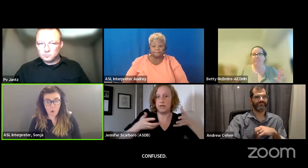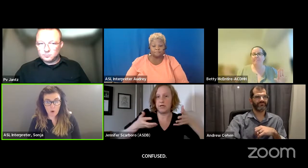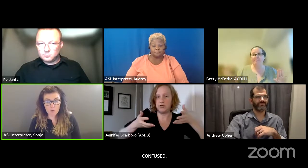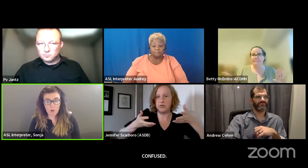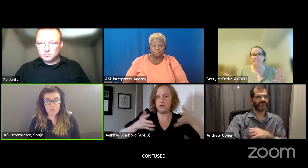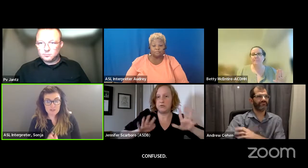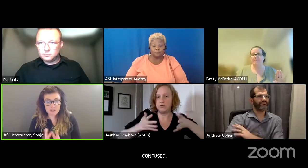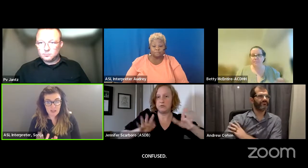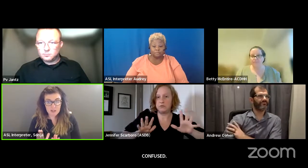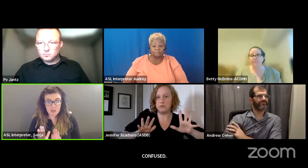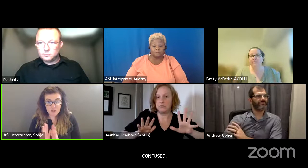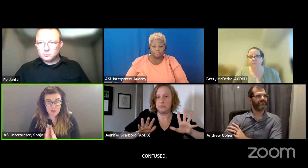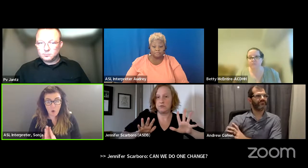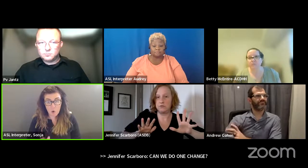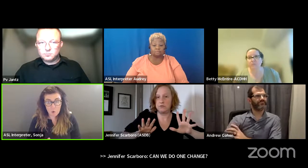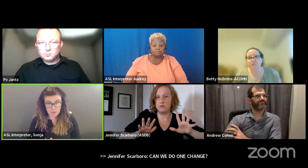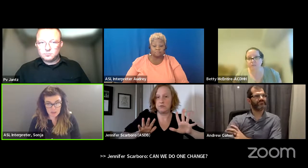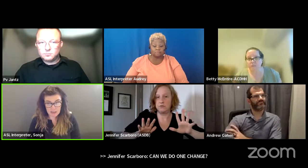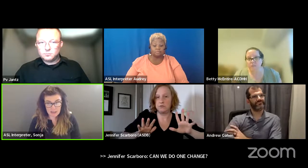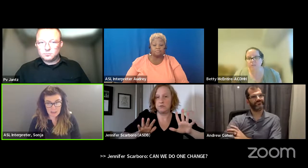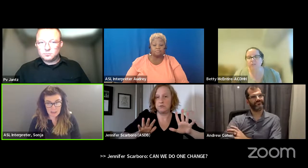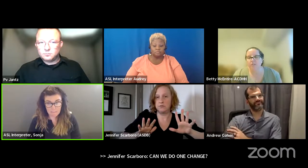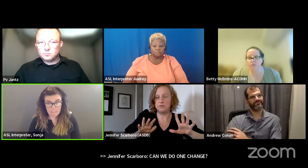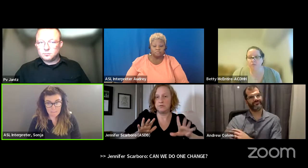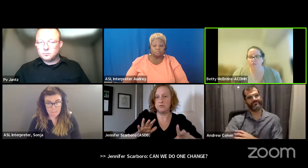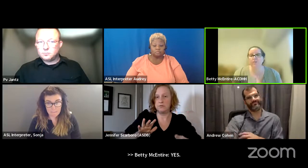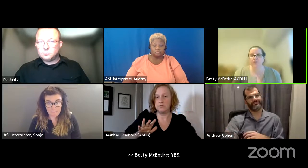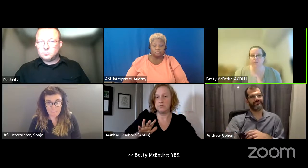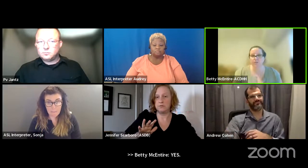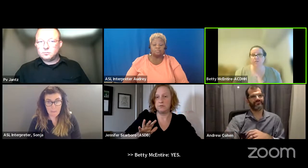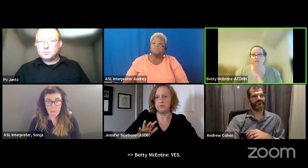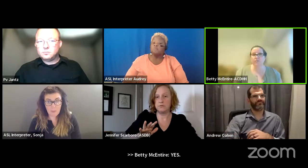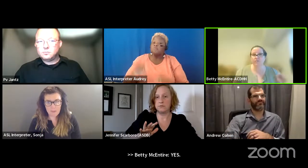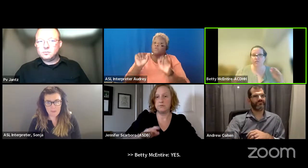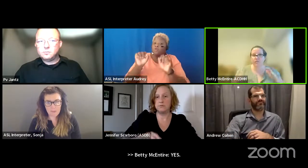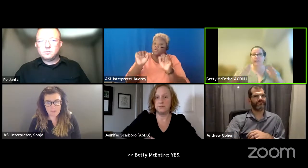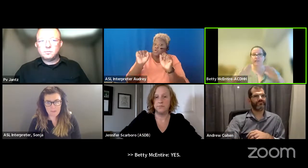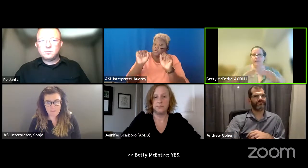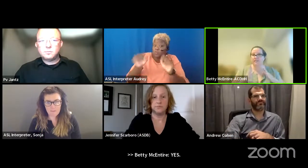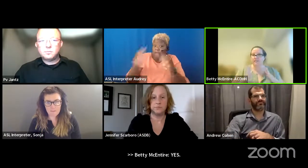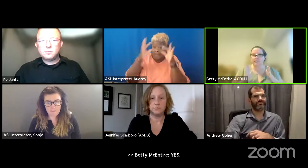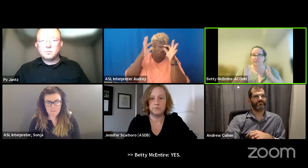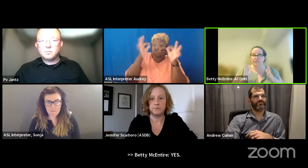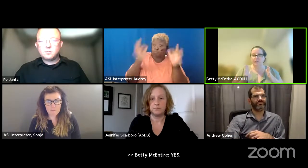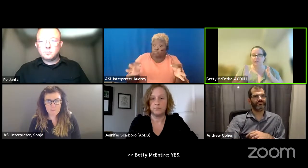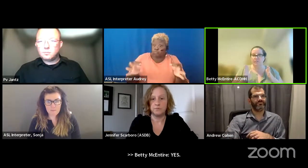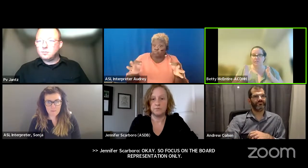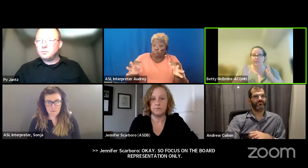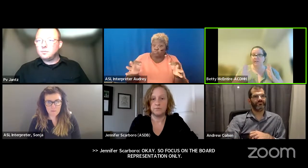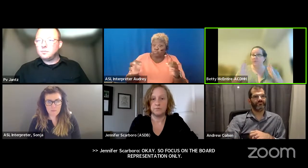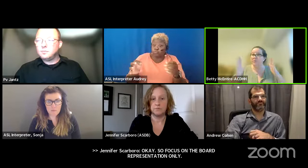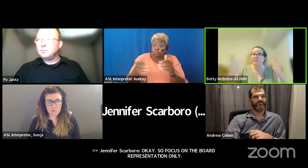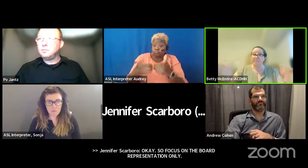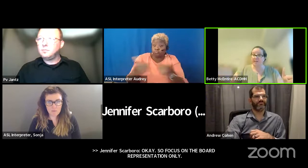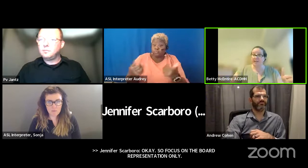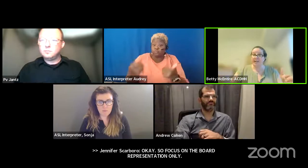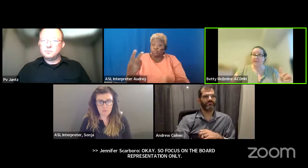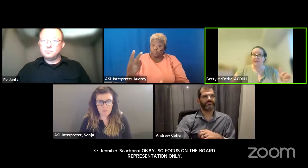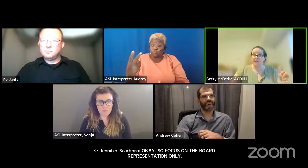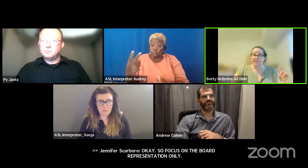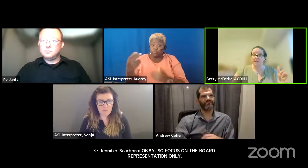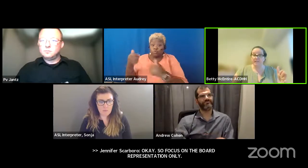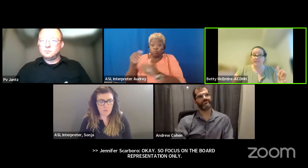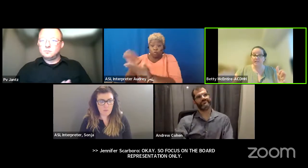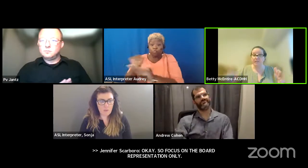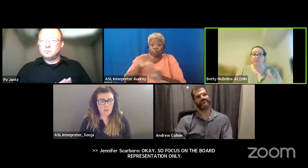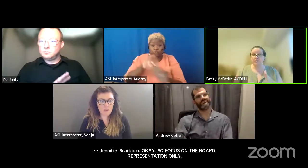on the board representation only. You can choose to take this at two separate